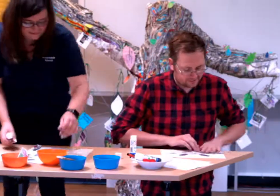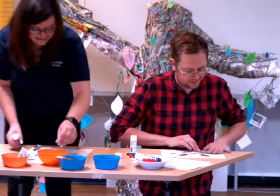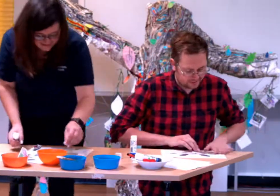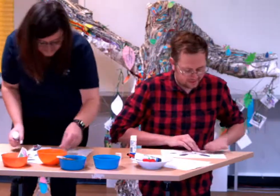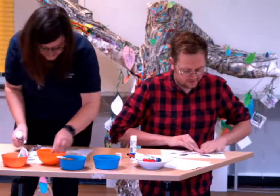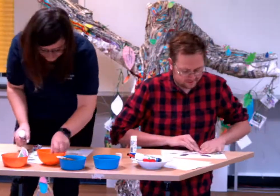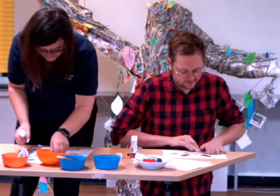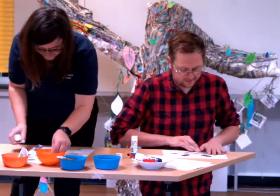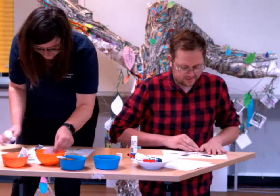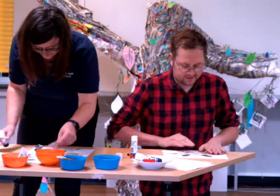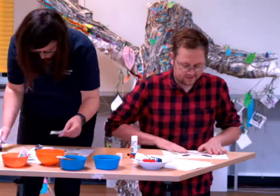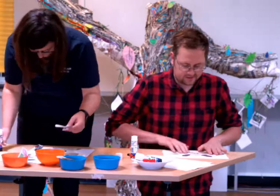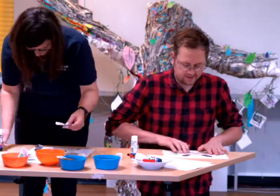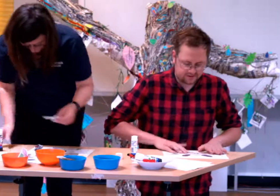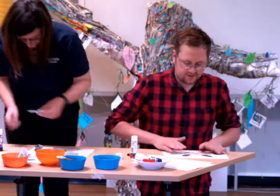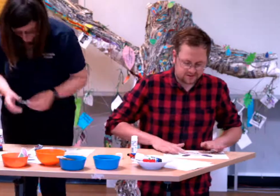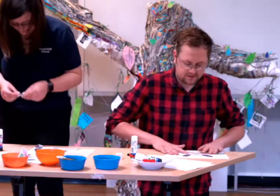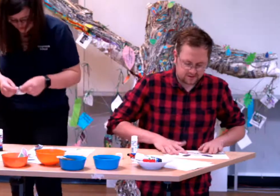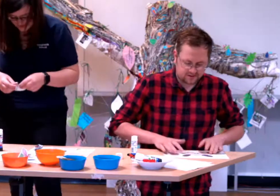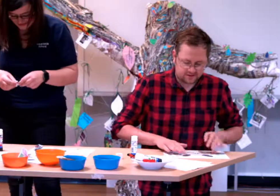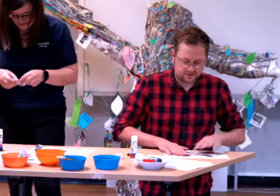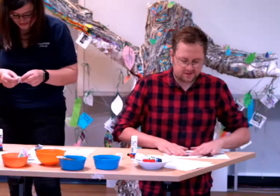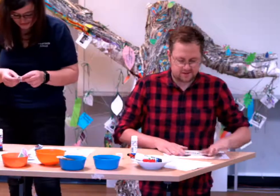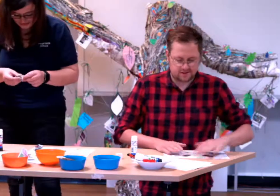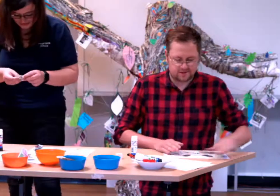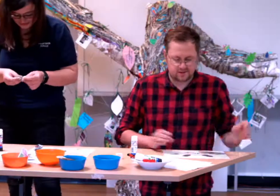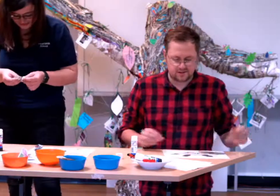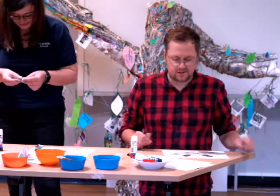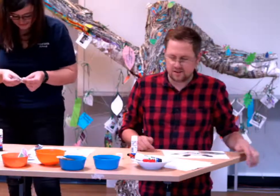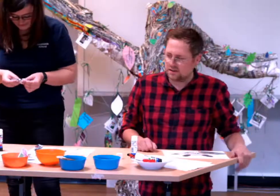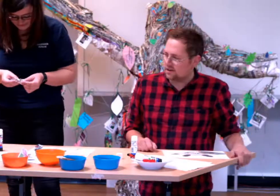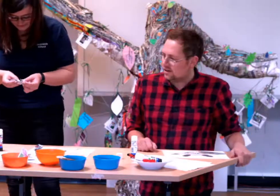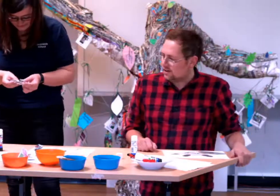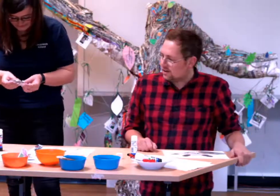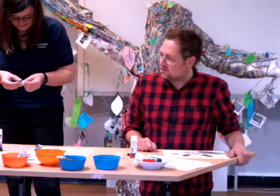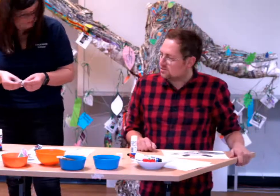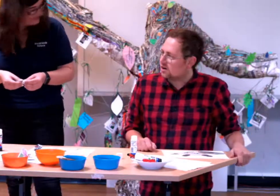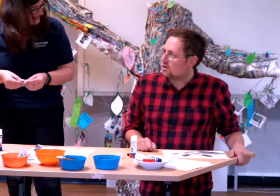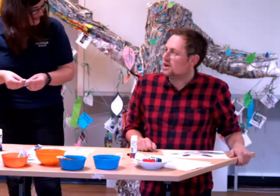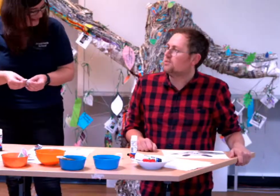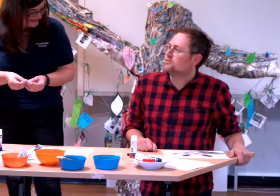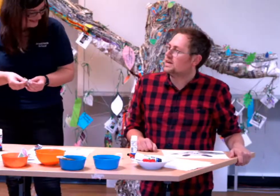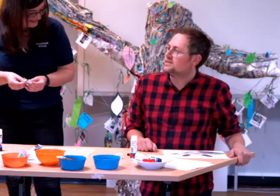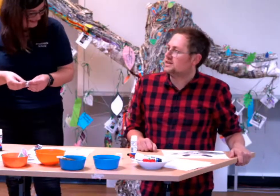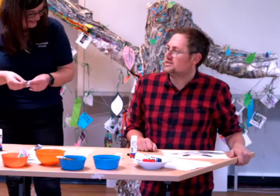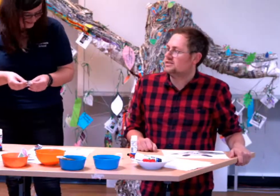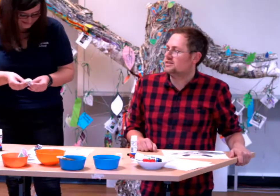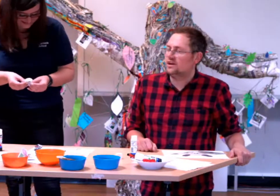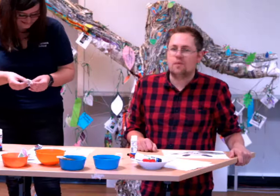wings. I'm adding a tree to my koala. I'm going off piste. I wonder what a koala with wings is. A